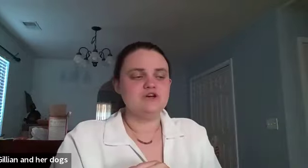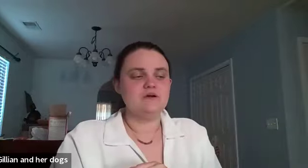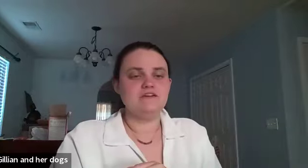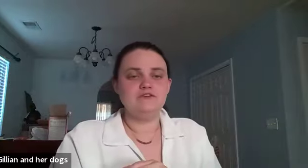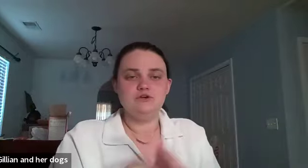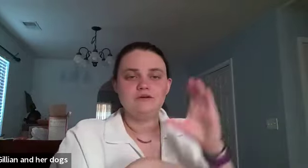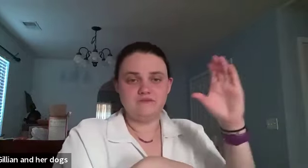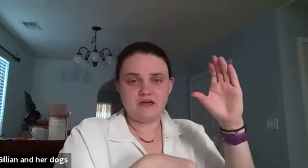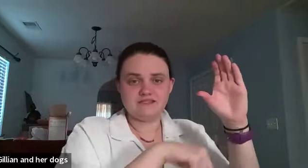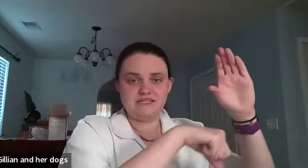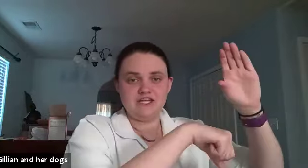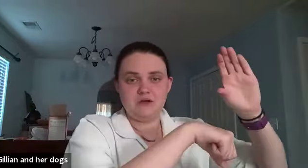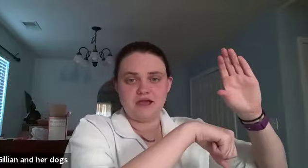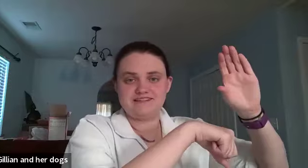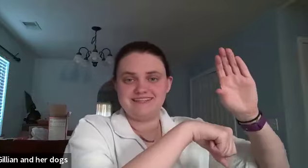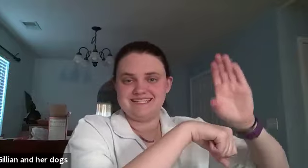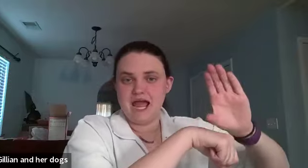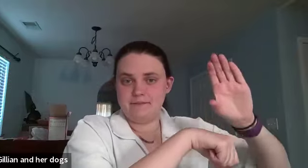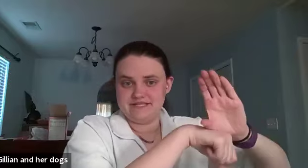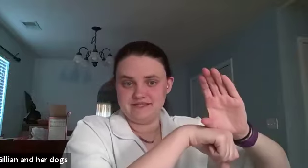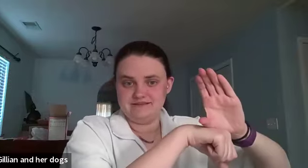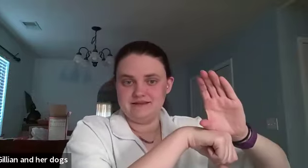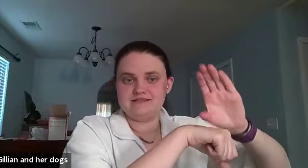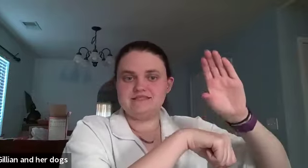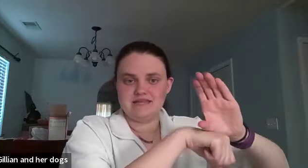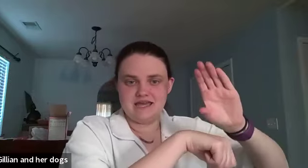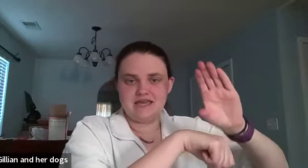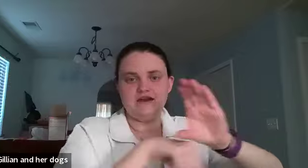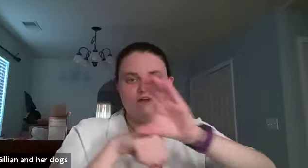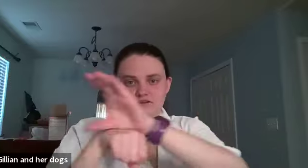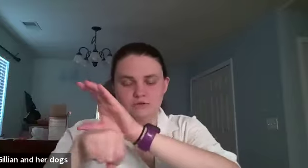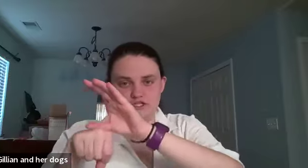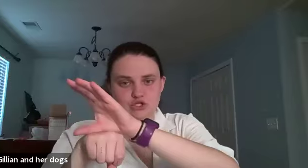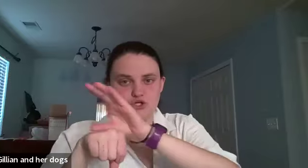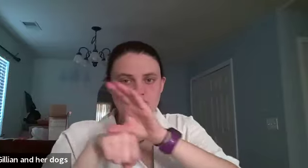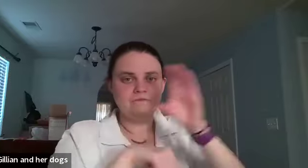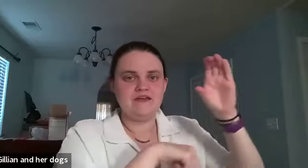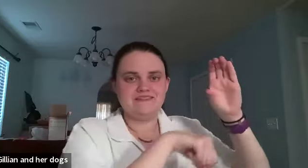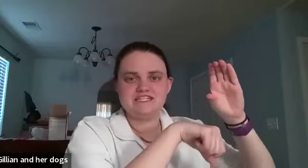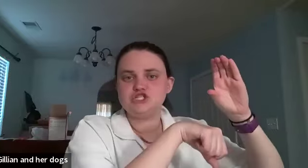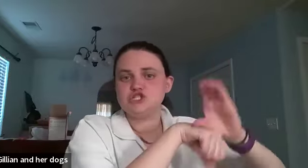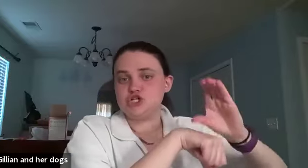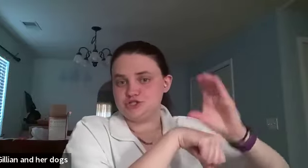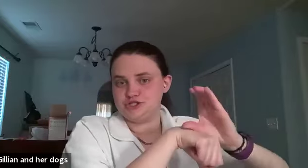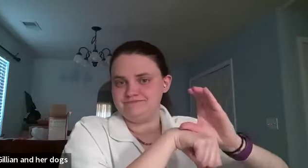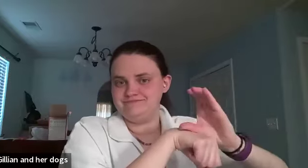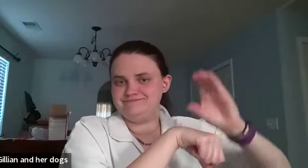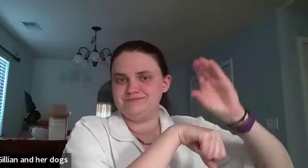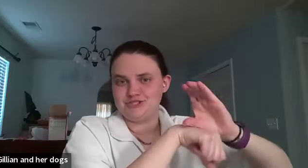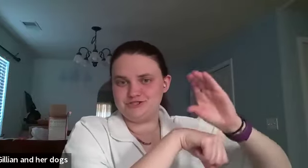So if you got that C and you accidentally tapped it instead of going a circle, this is church,